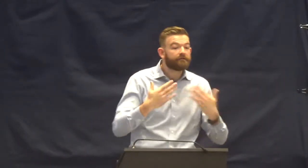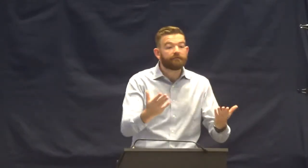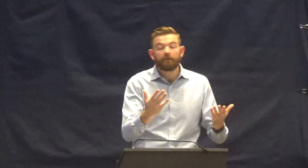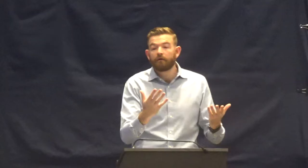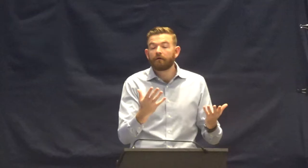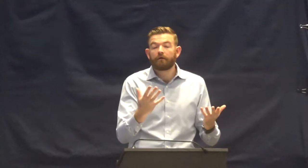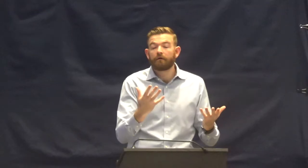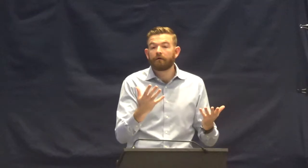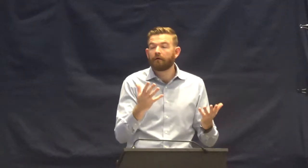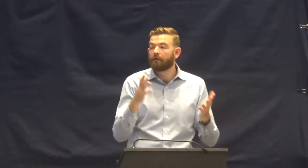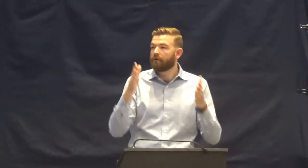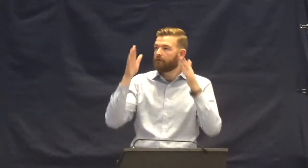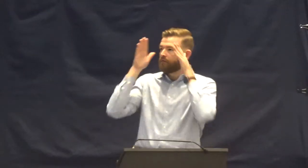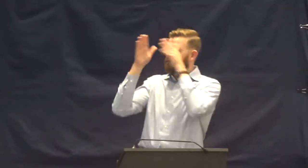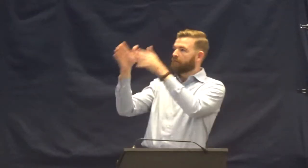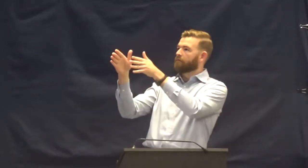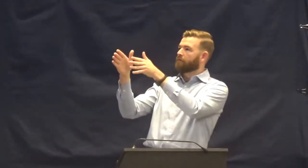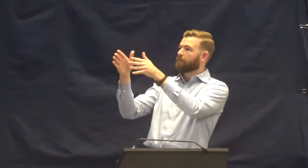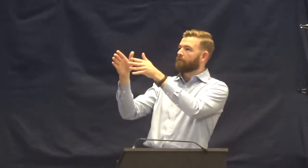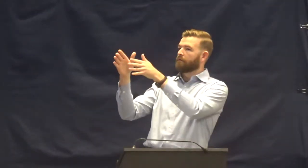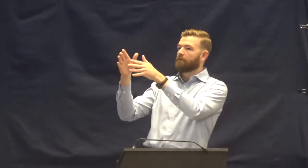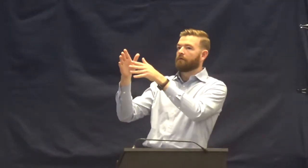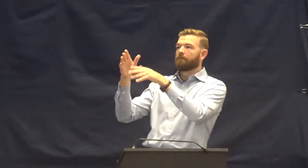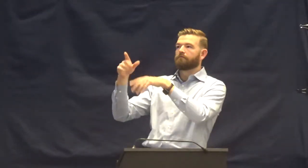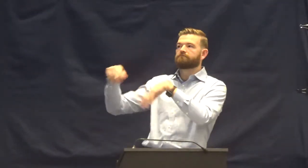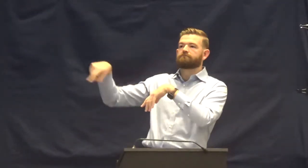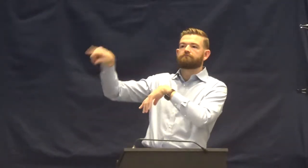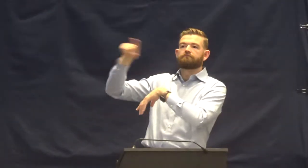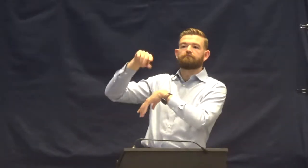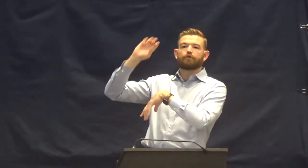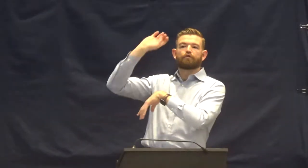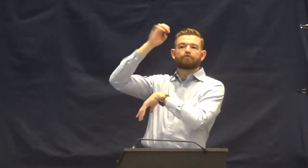You know, it's important for us when we celebrate Thanksgiving.